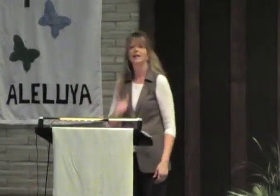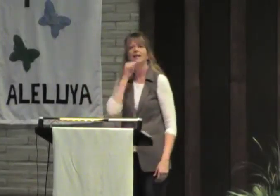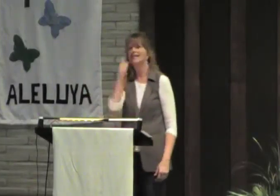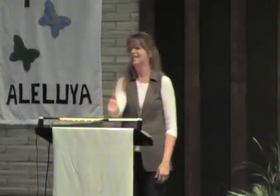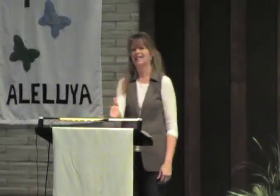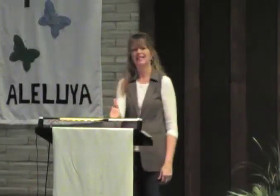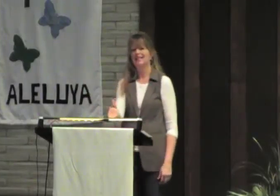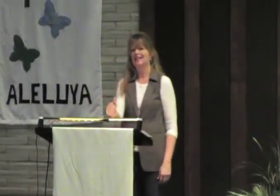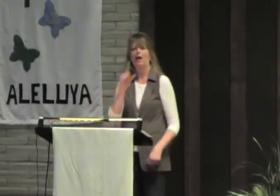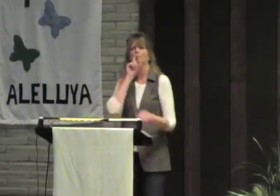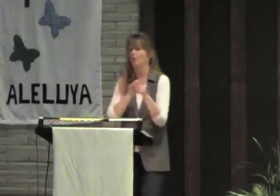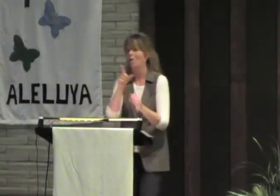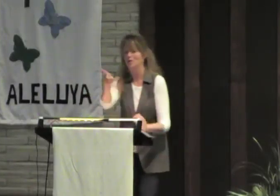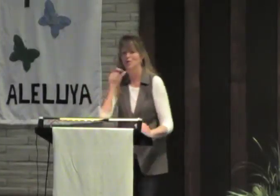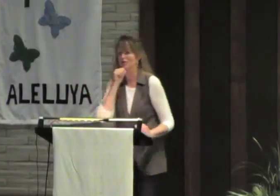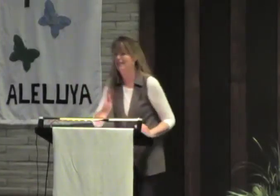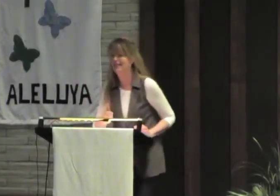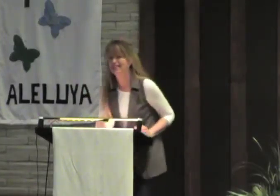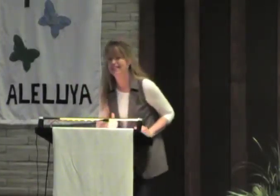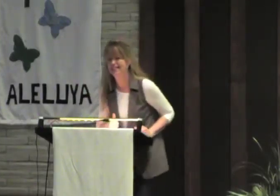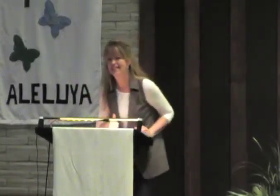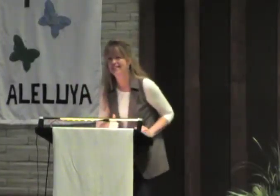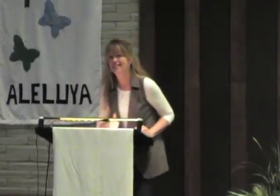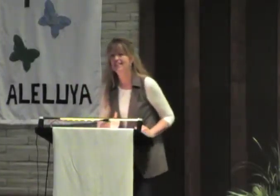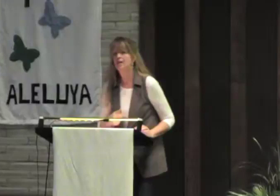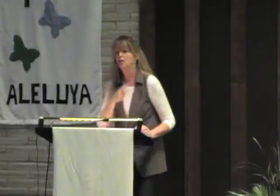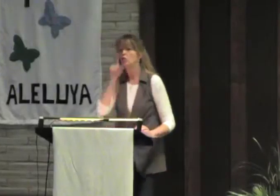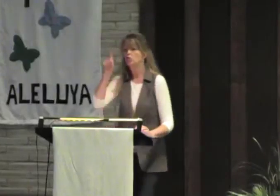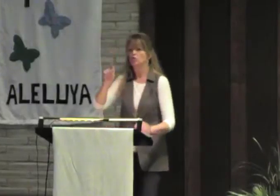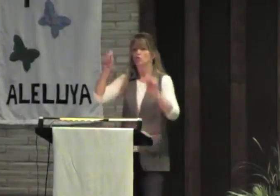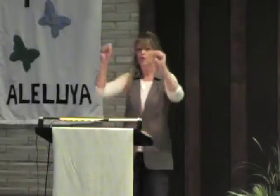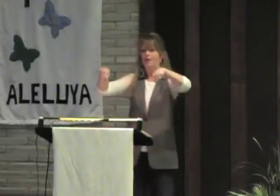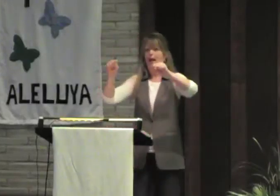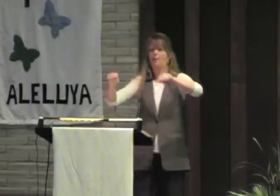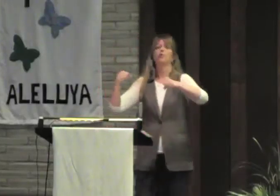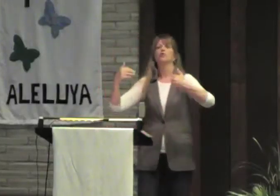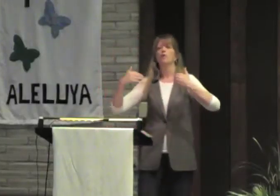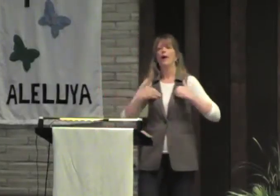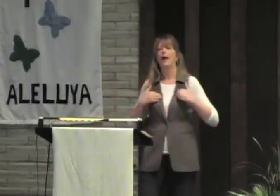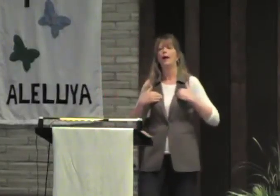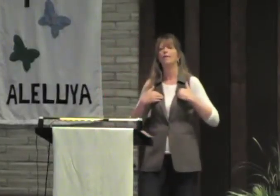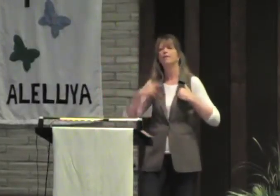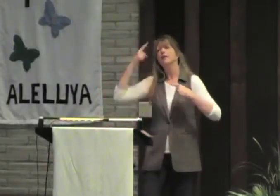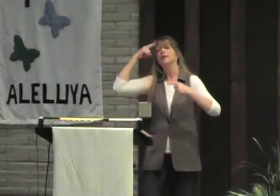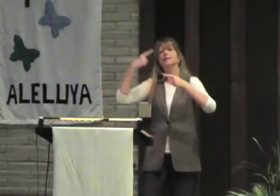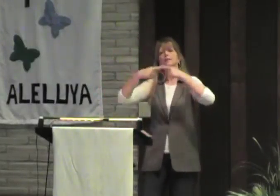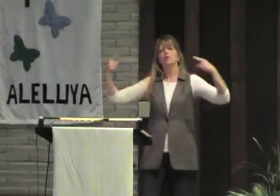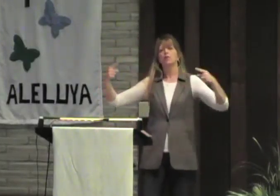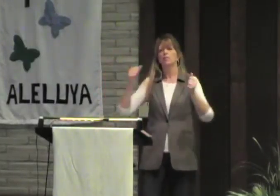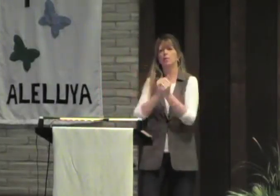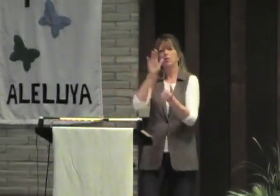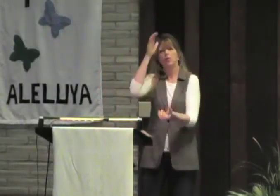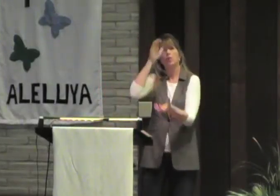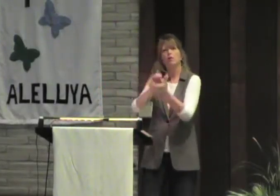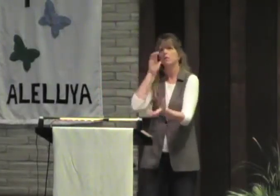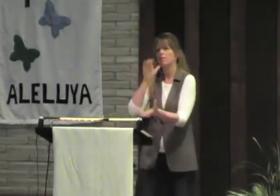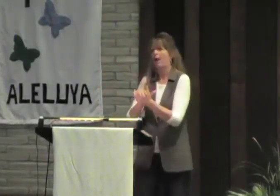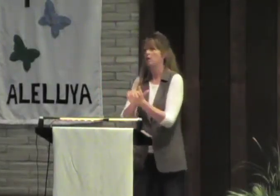about. It's not. I promise you it's not. You should be able to have a disagreement with